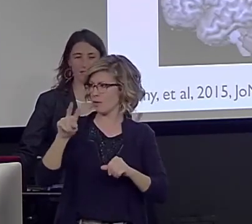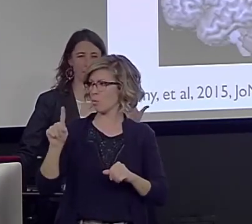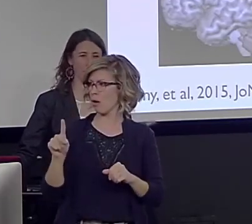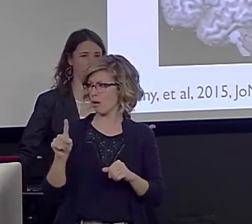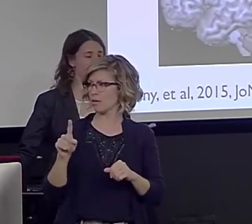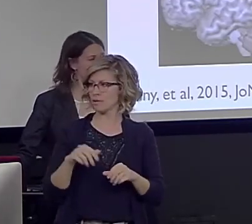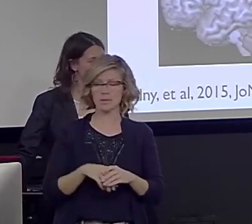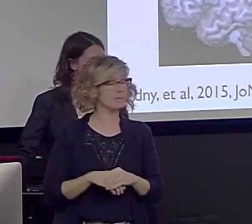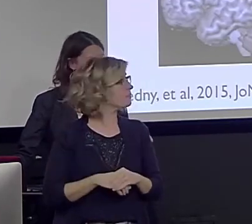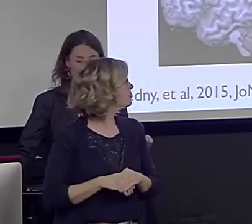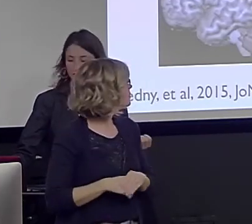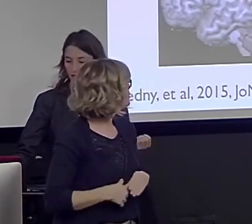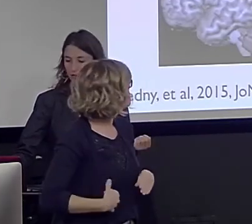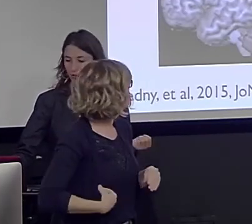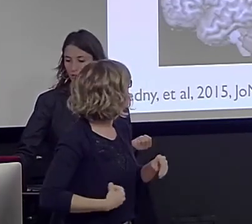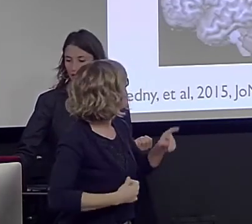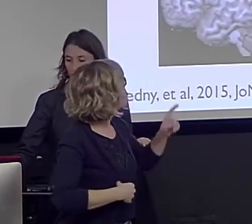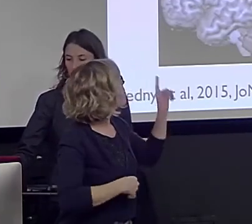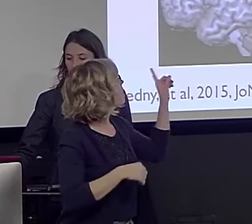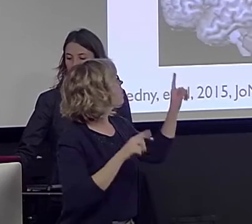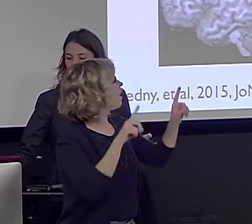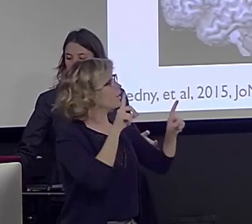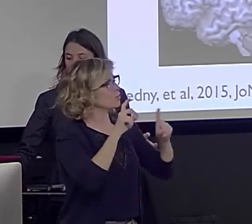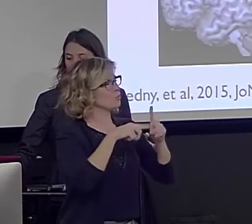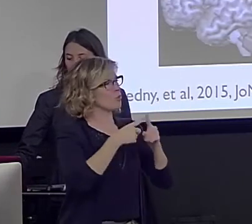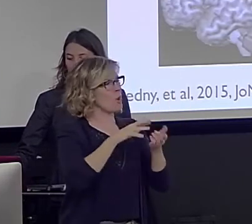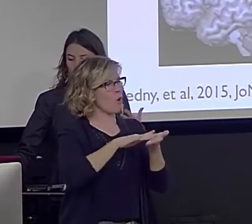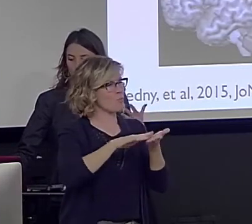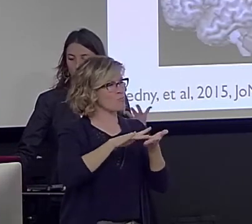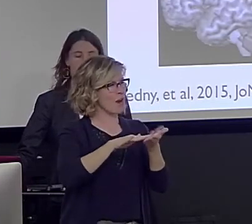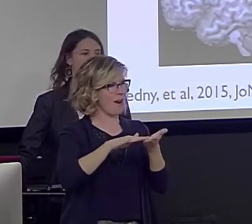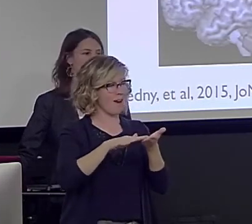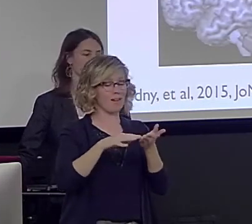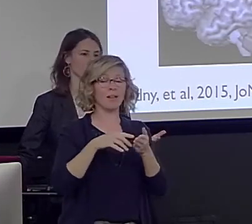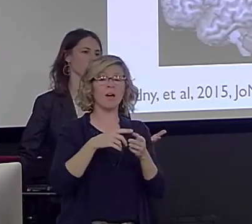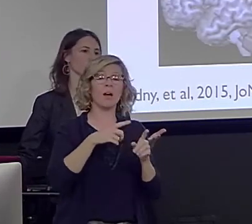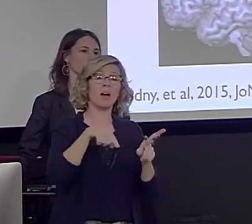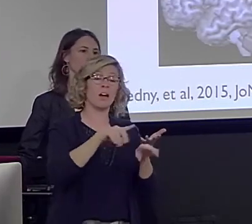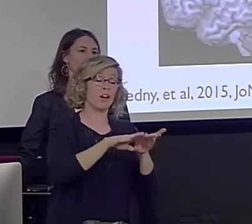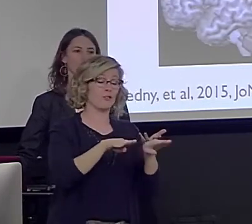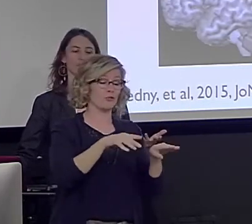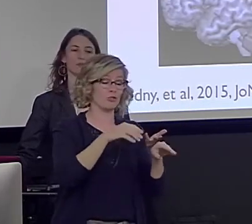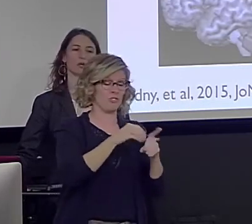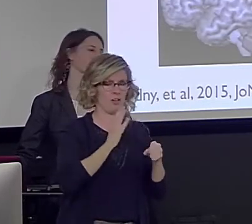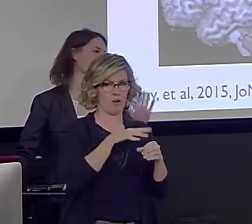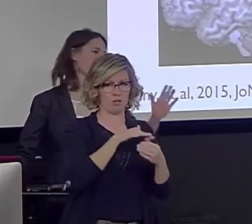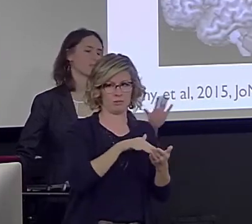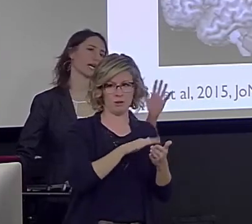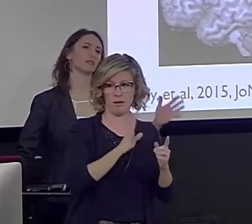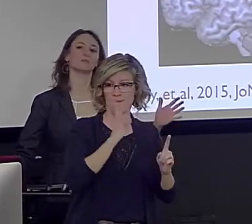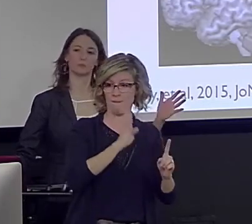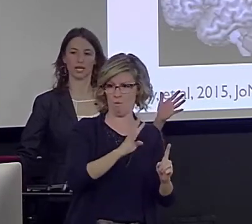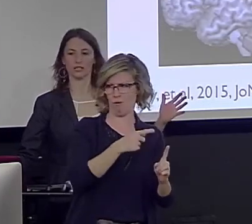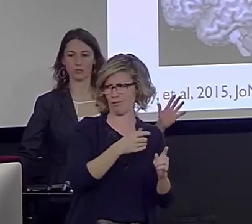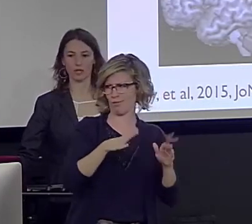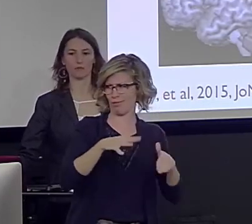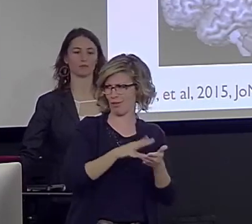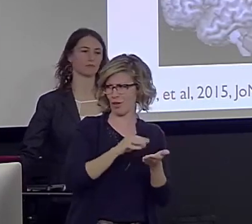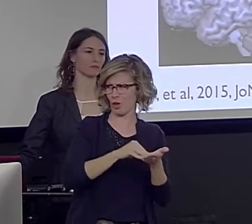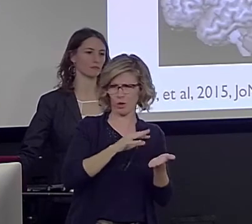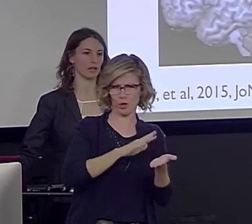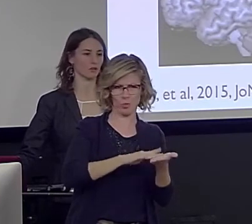And this is that Braille question that I was telling you about. So the four-year-olds in our study don't know Braille, right?